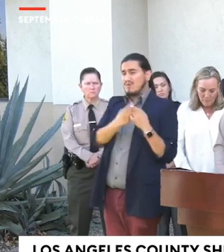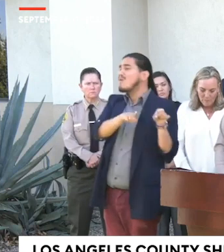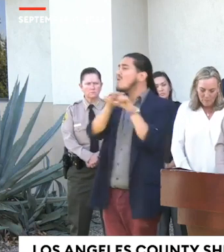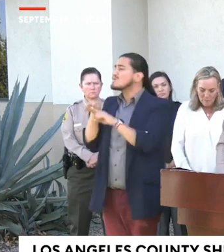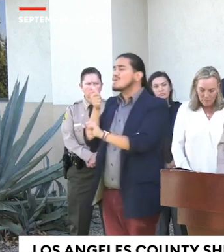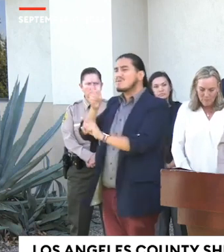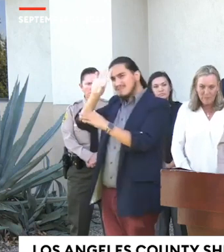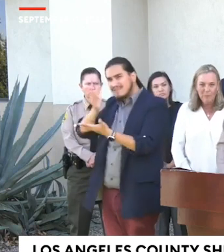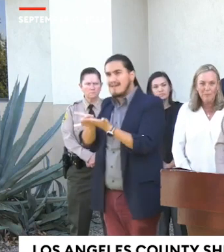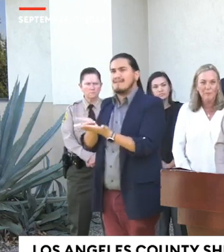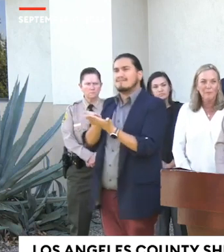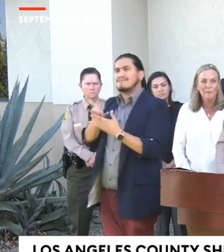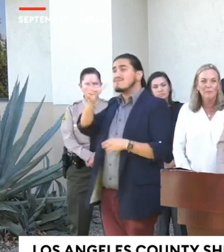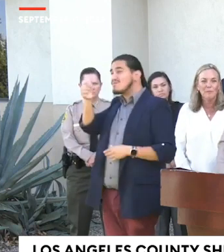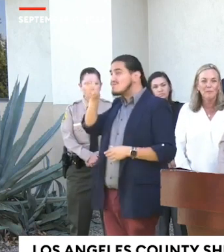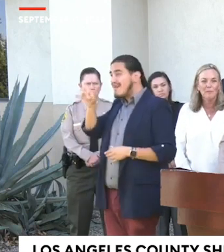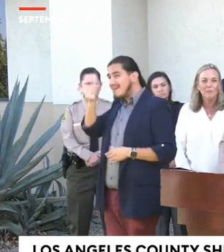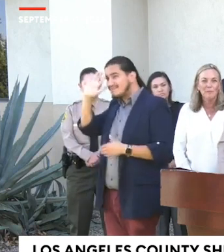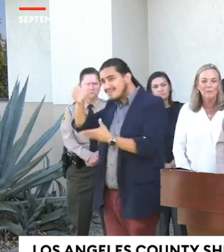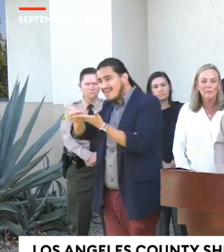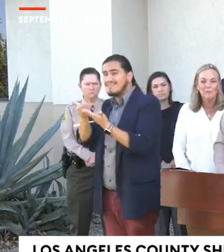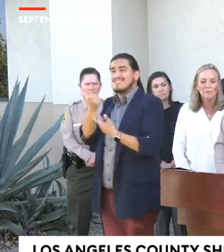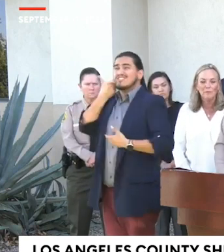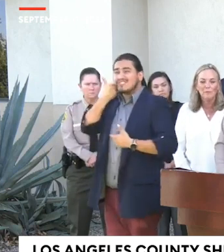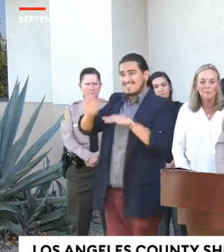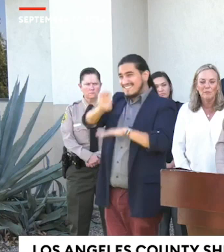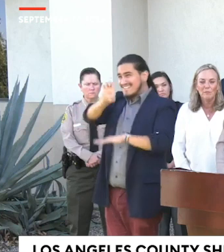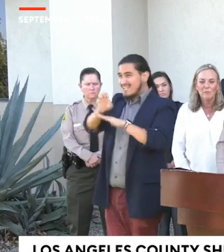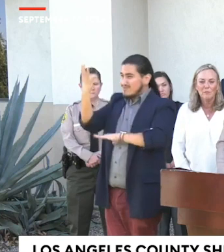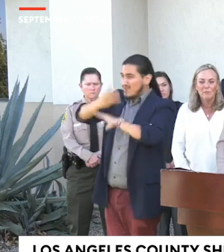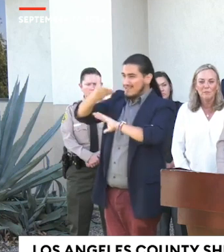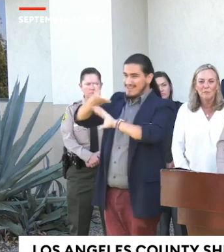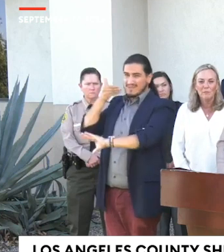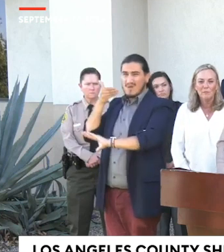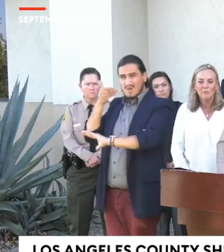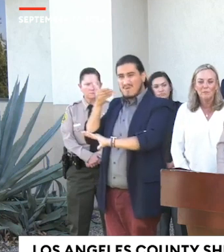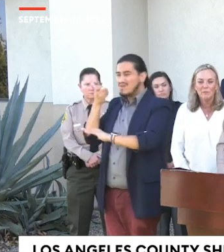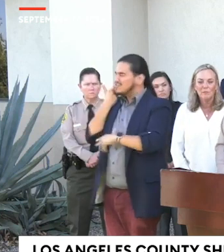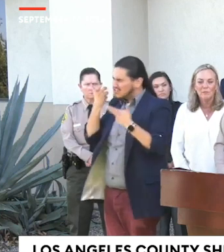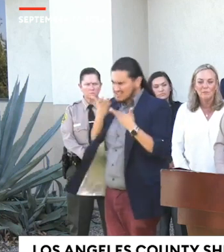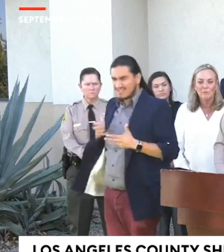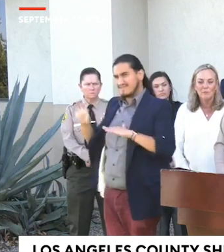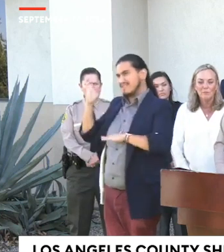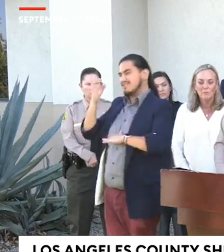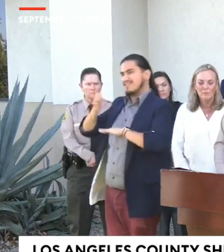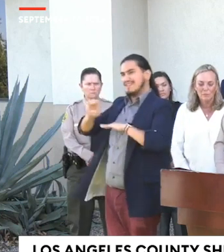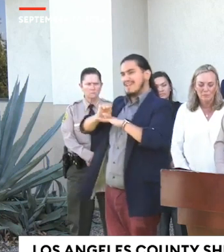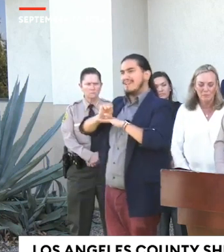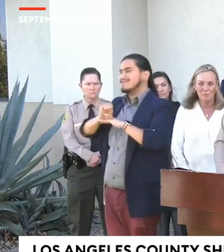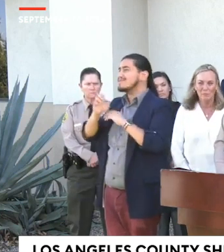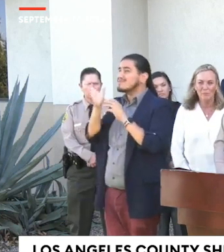son. He was a grandson. He had just been engaged 4 days ago. He had so much ahead